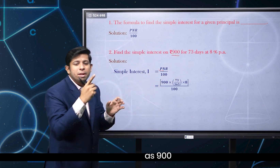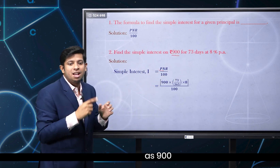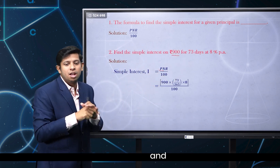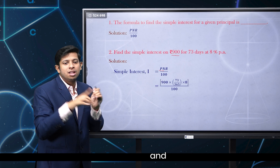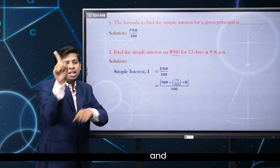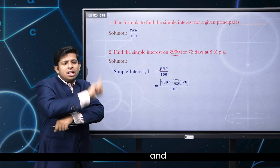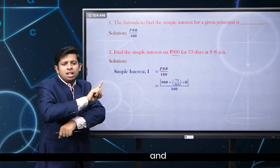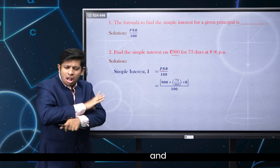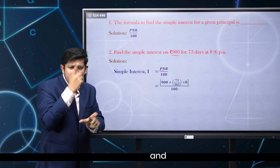N